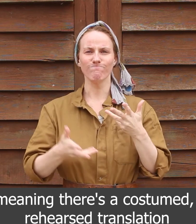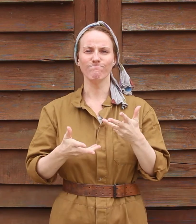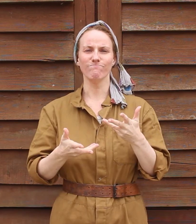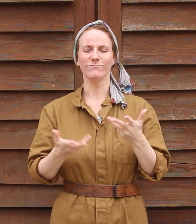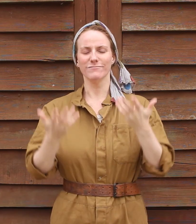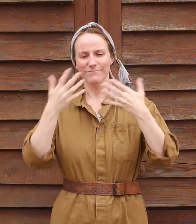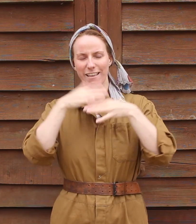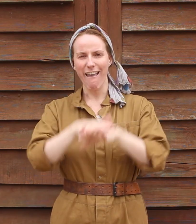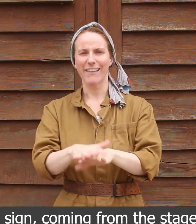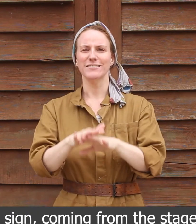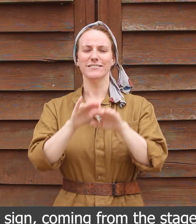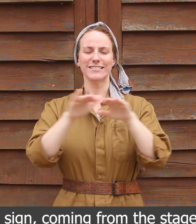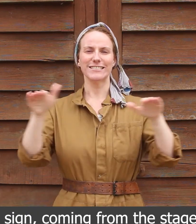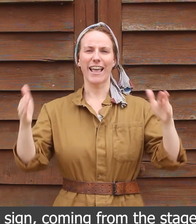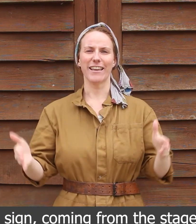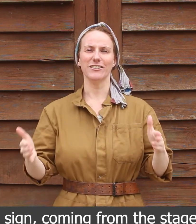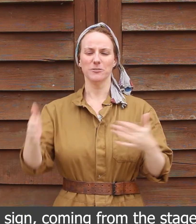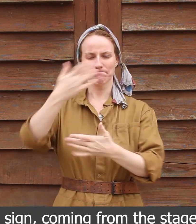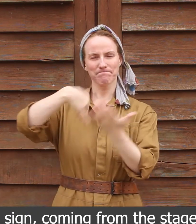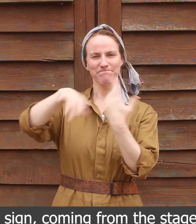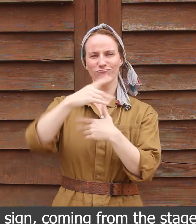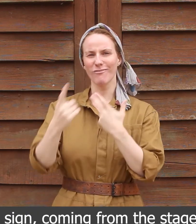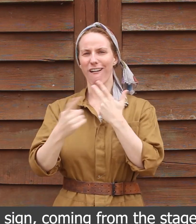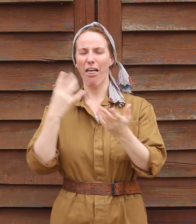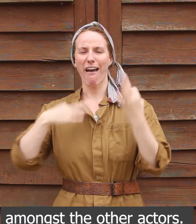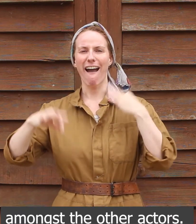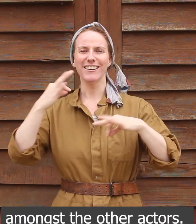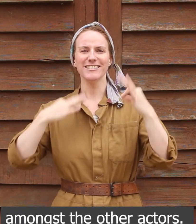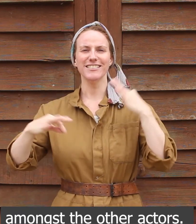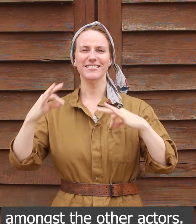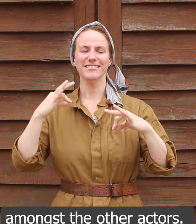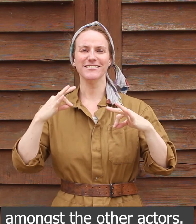in sign coming from the stage amongst the other actors.